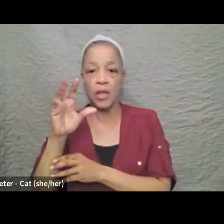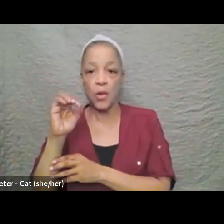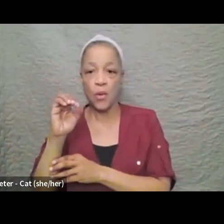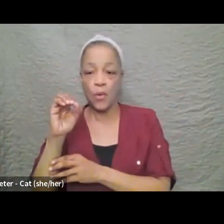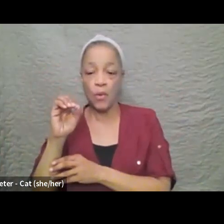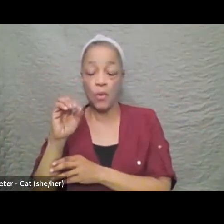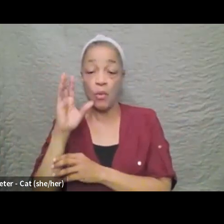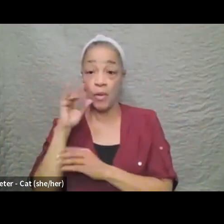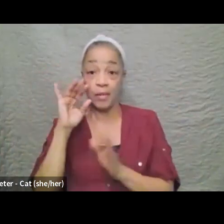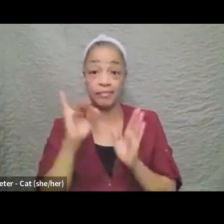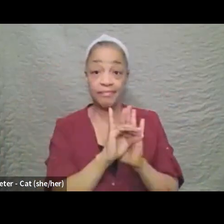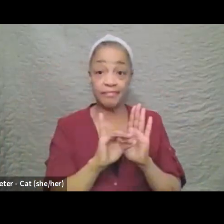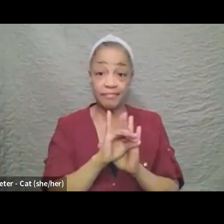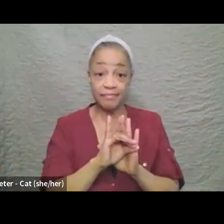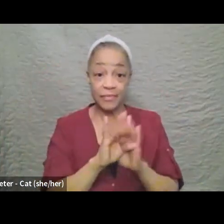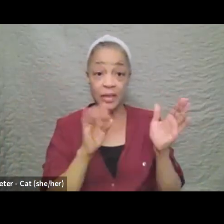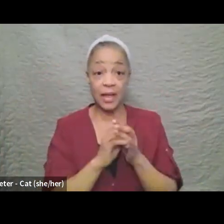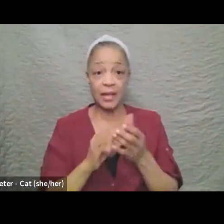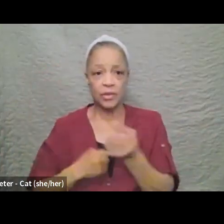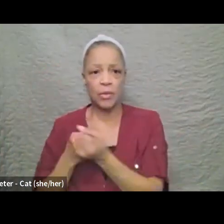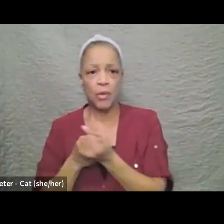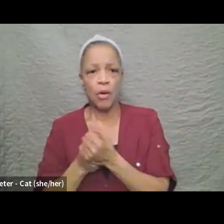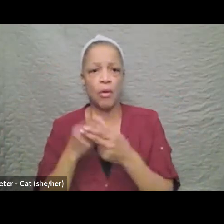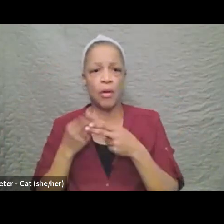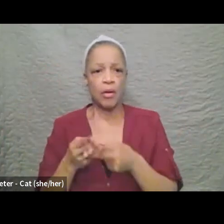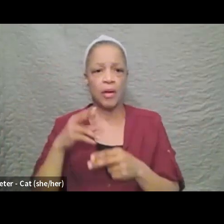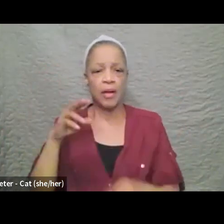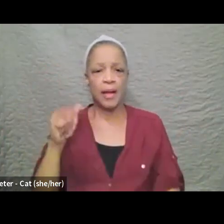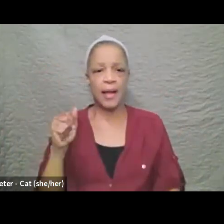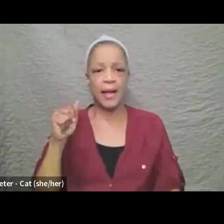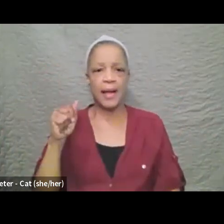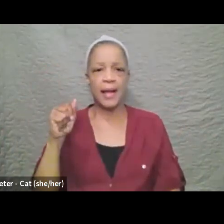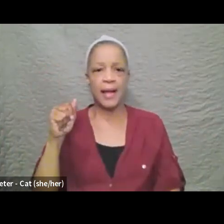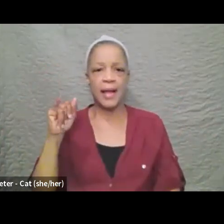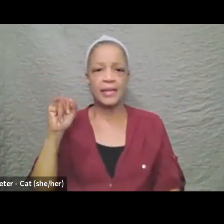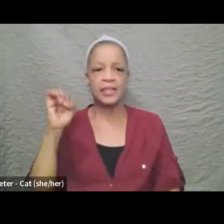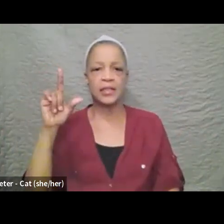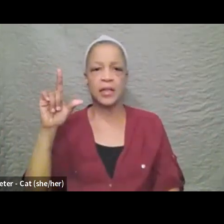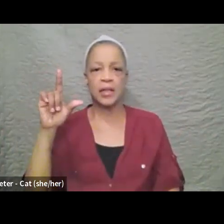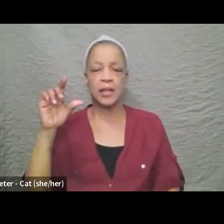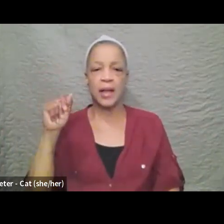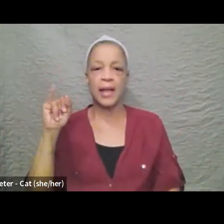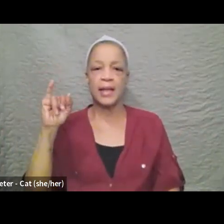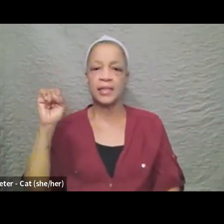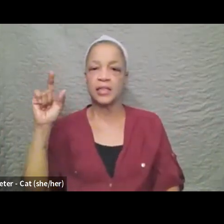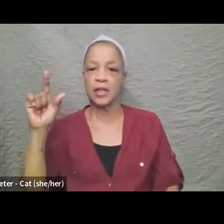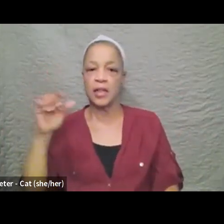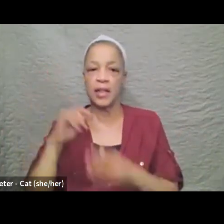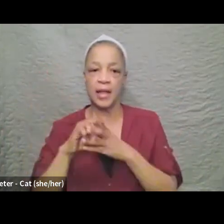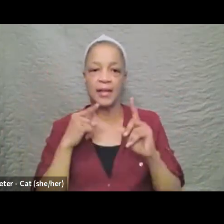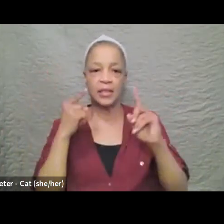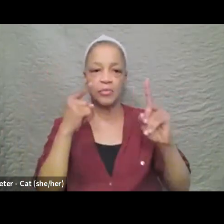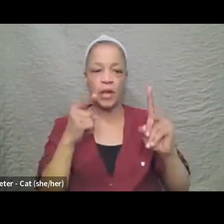and support what we term ASL aspiring organizations, which are smaller